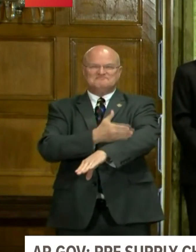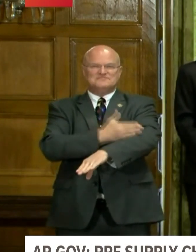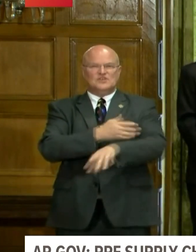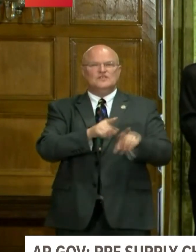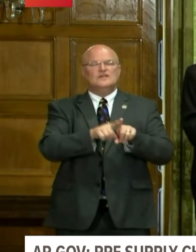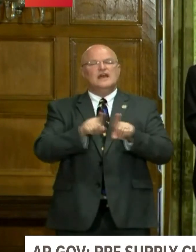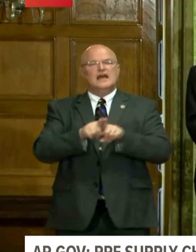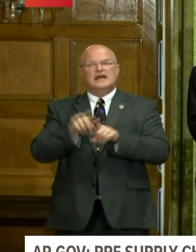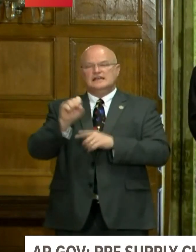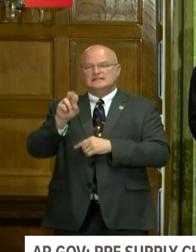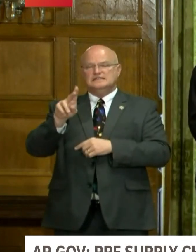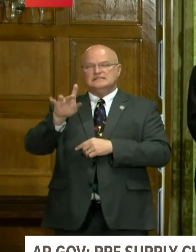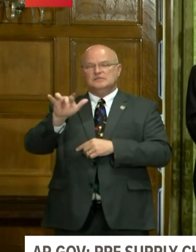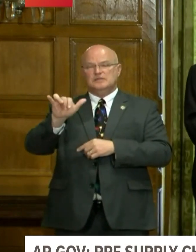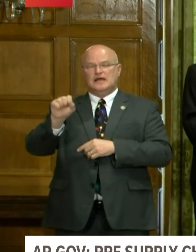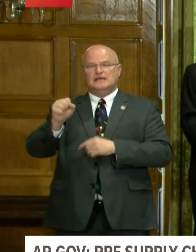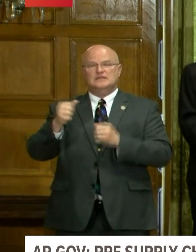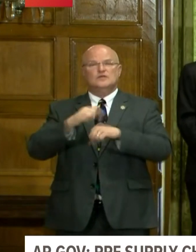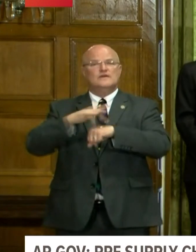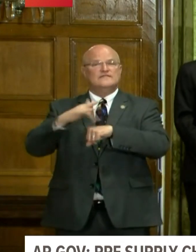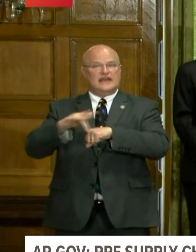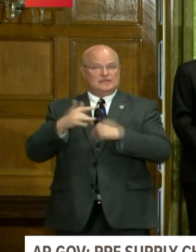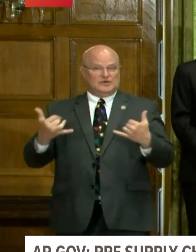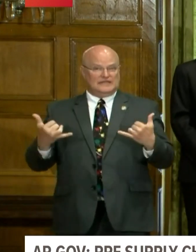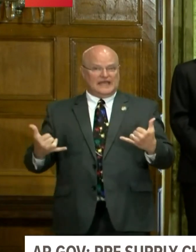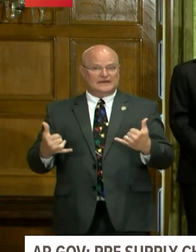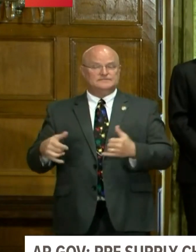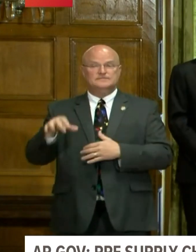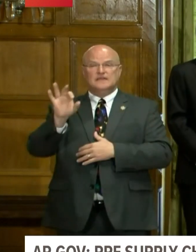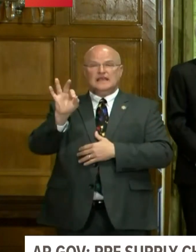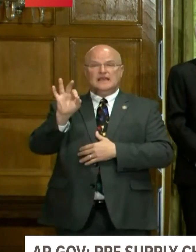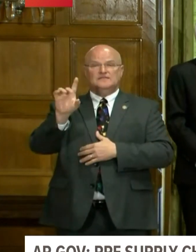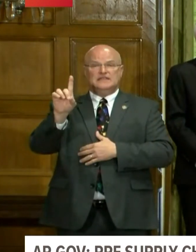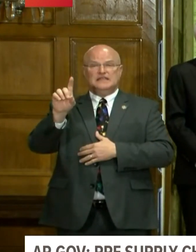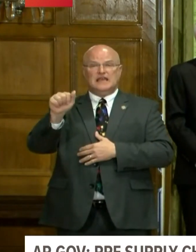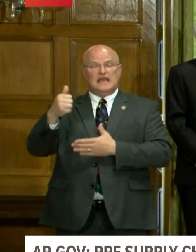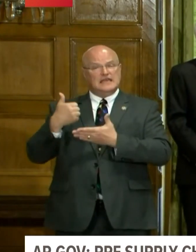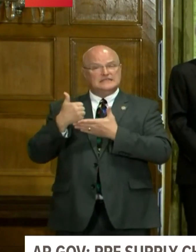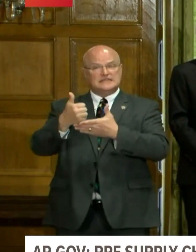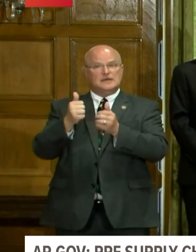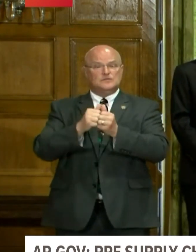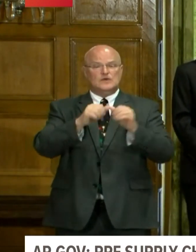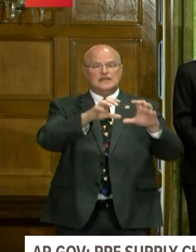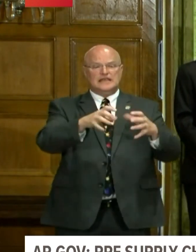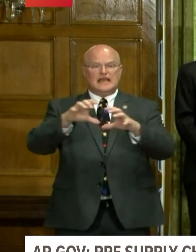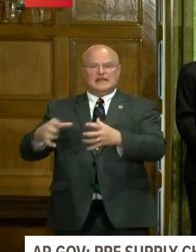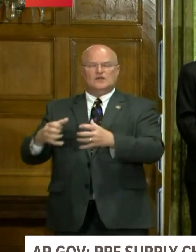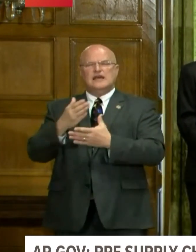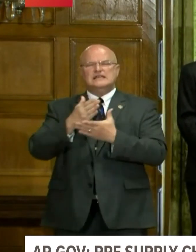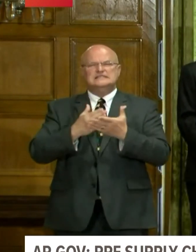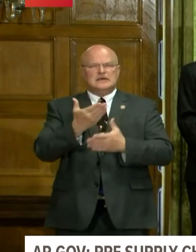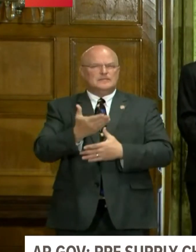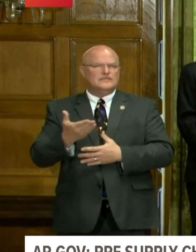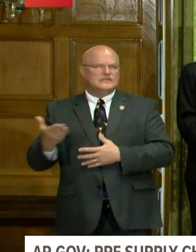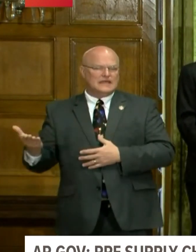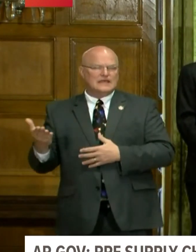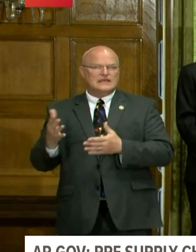as supplies are a little bit more available. The FDA has also helped with categorizing some